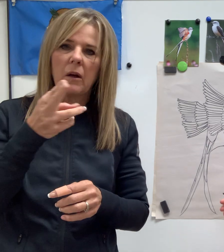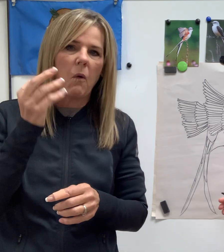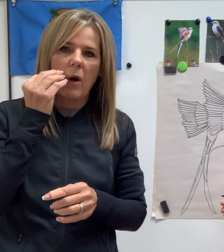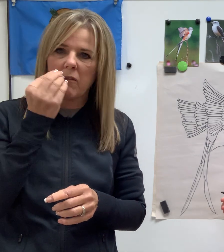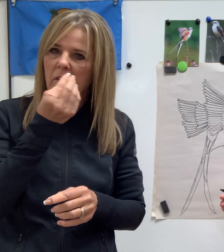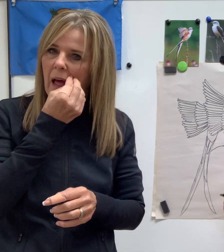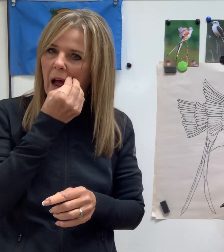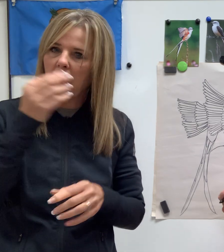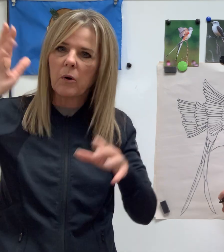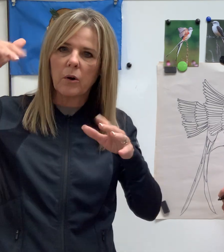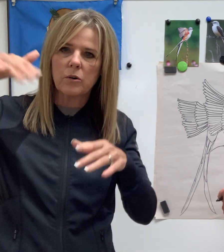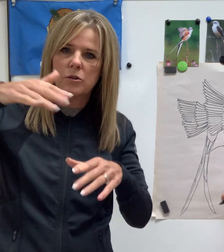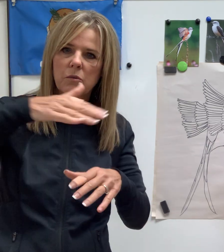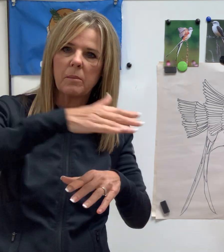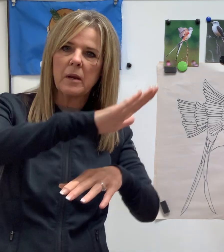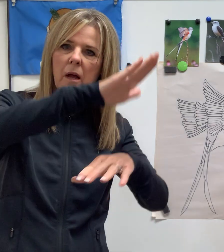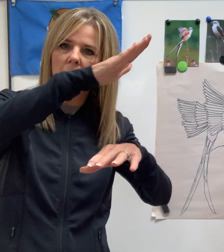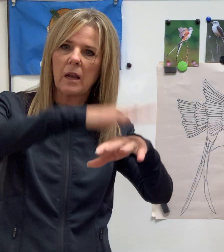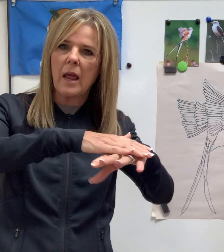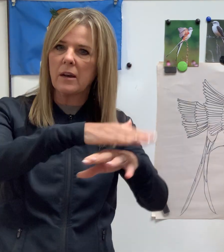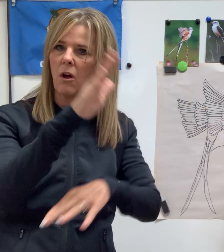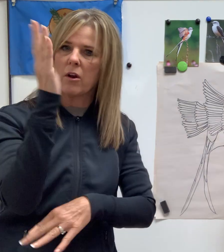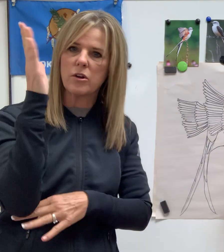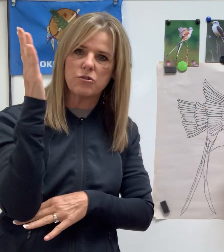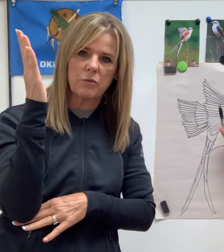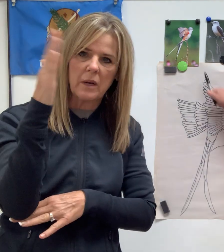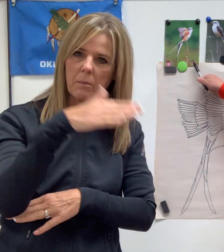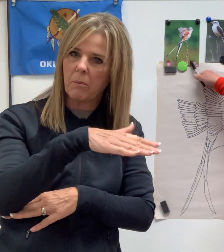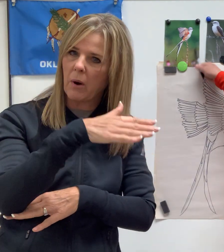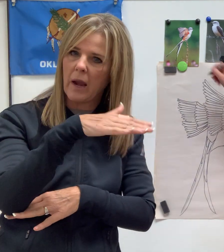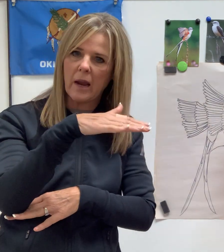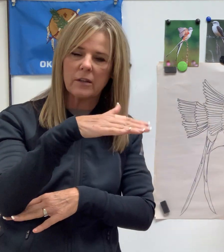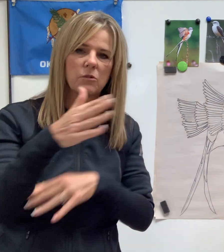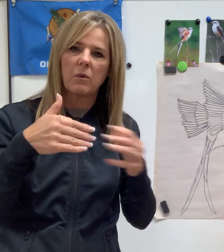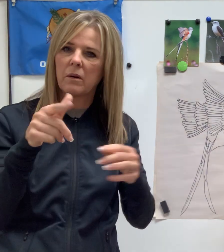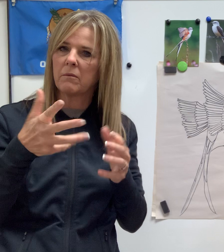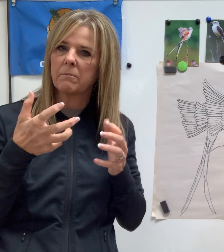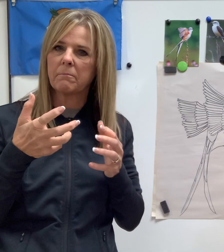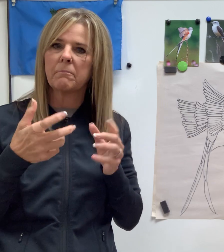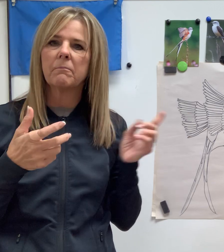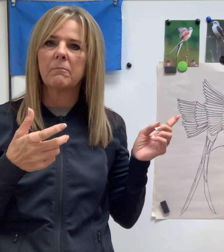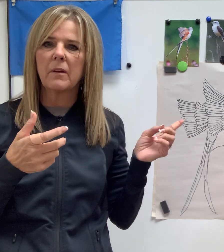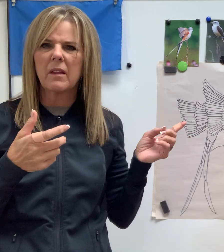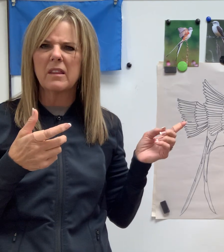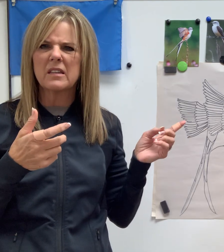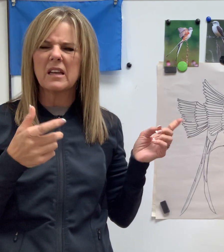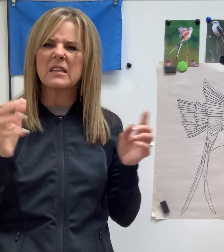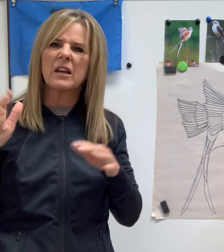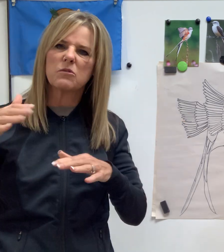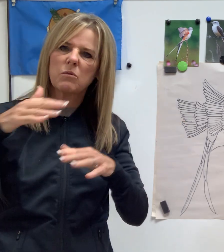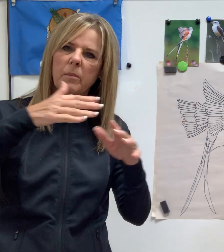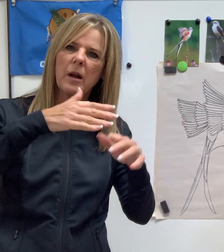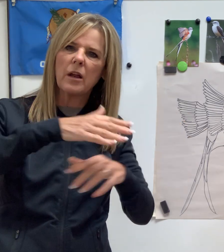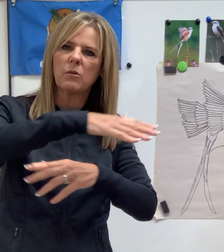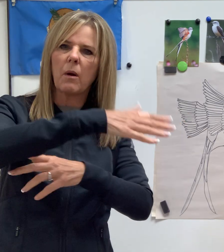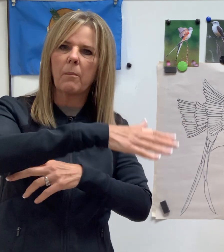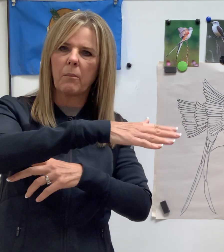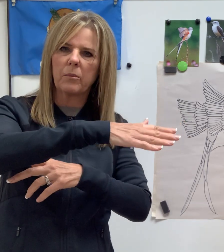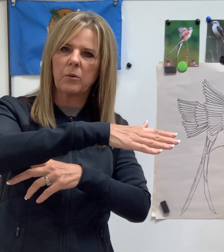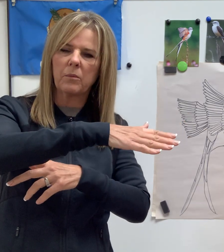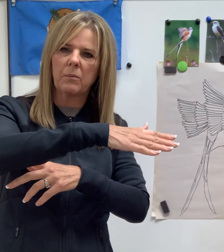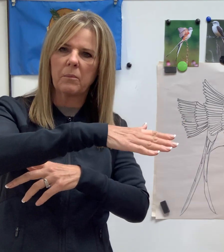could be swooping onto a tree branch, whatever you'd like. Let's see, this guy's kind of swooping onto a twig. So I'm just gonna show